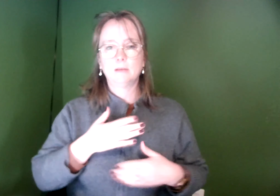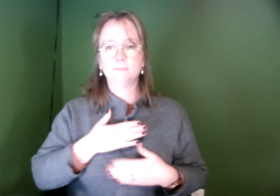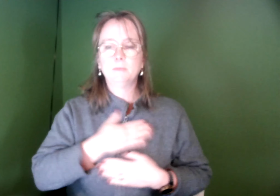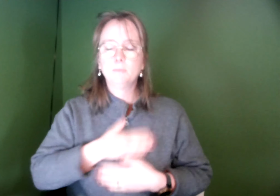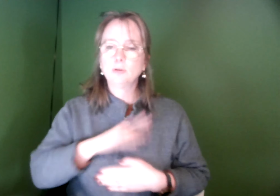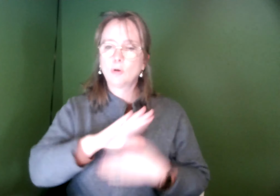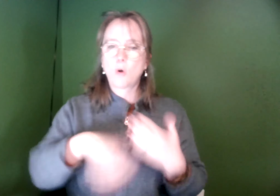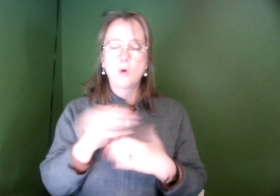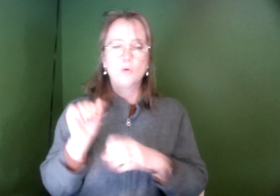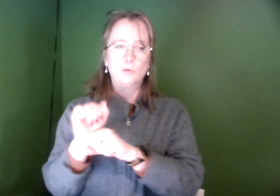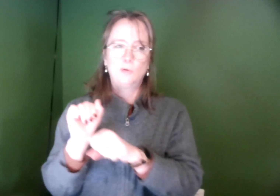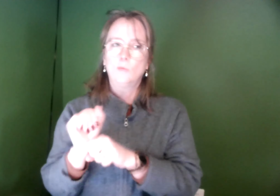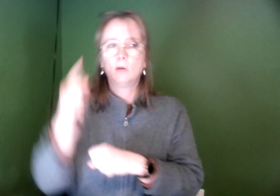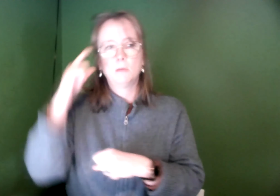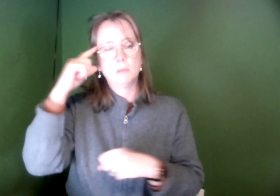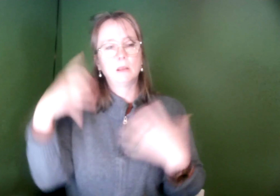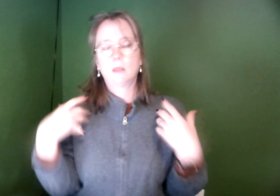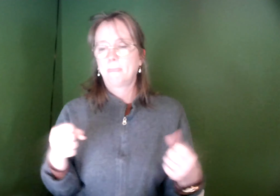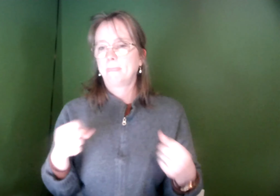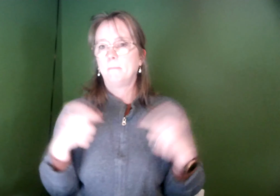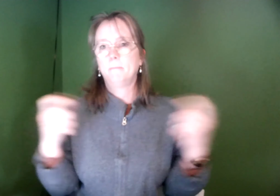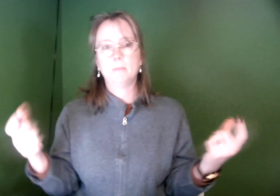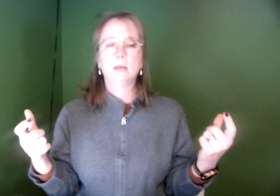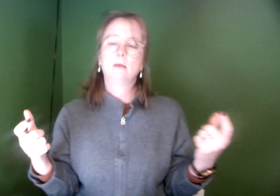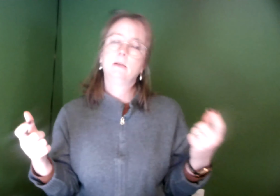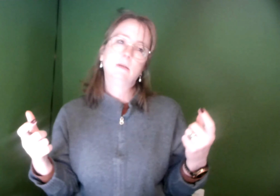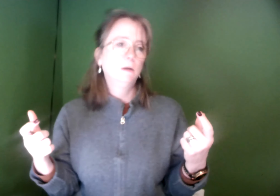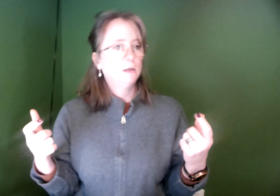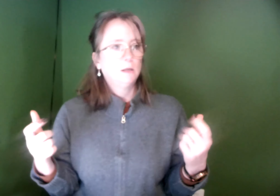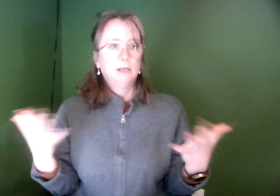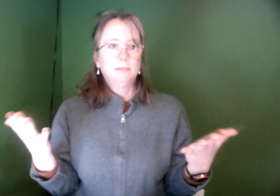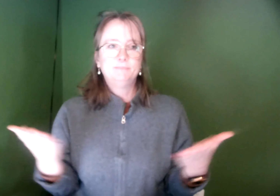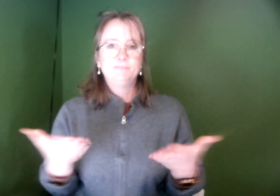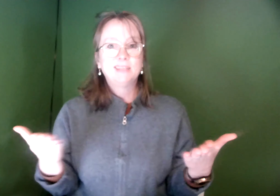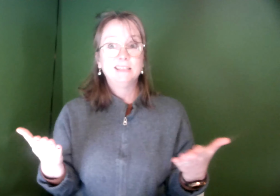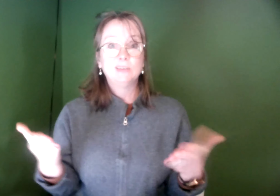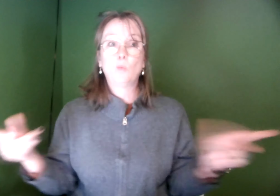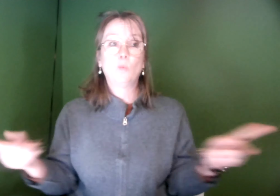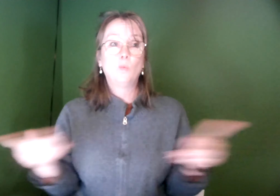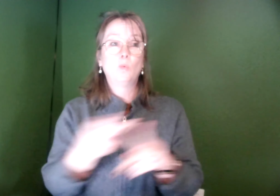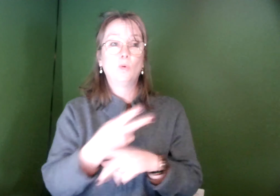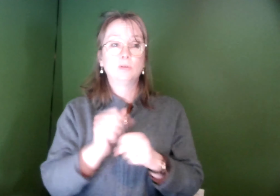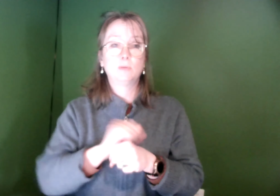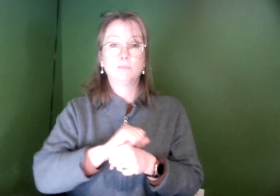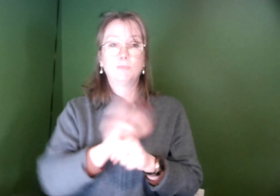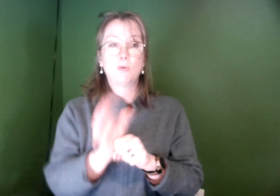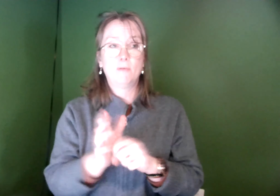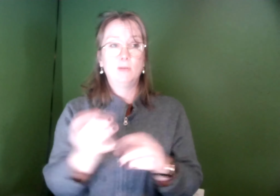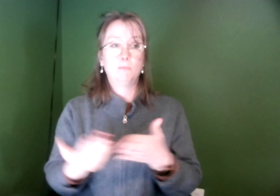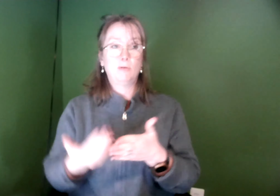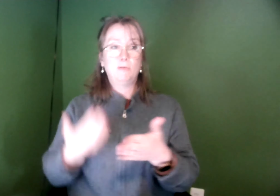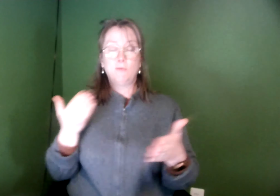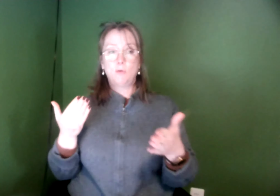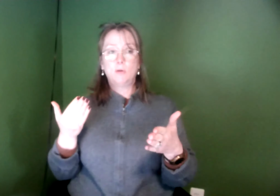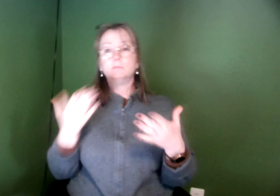Mental health is such a big thing for people, especially with the pandemic. It was before that, and we're